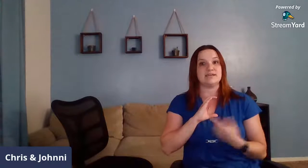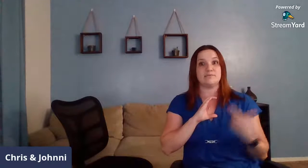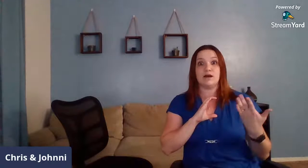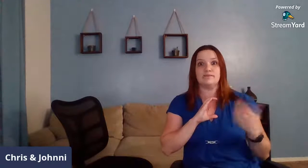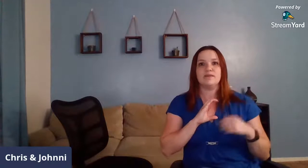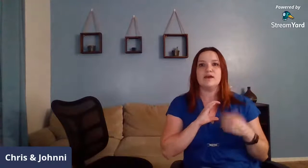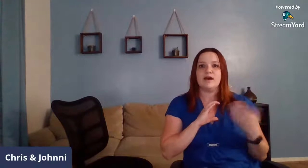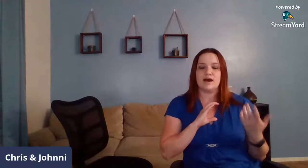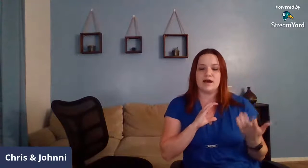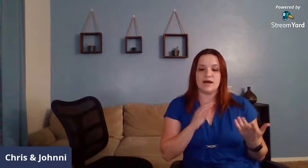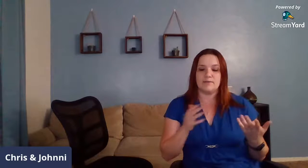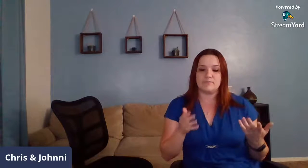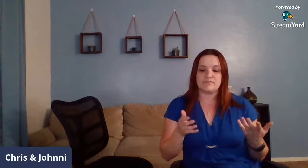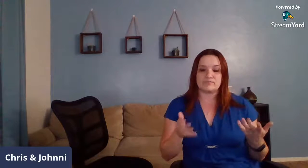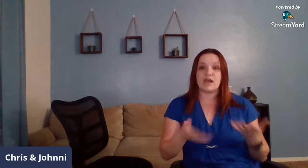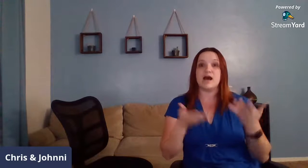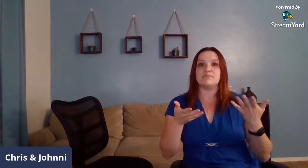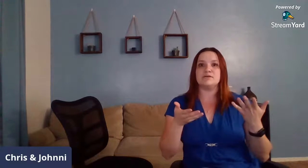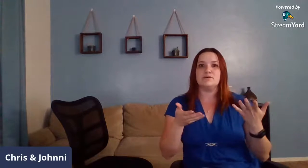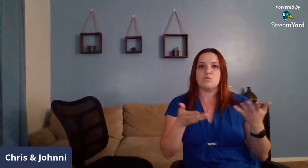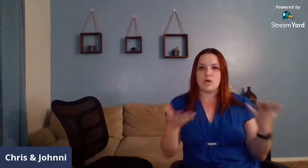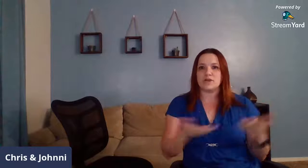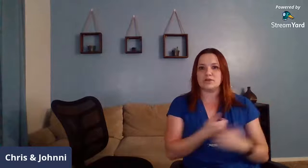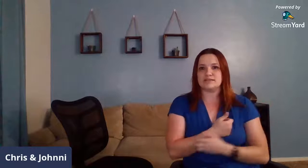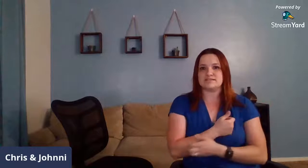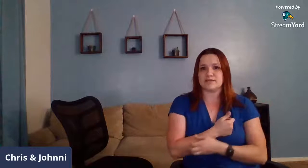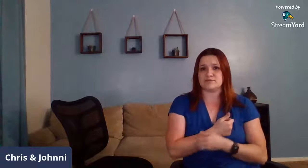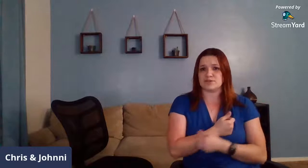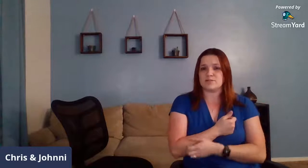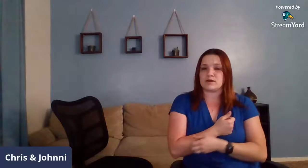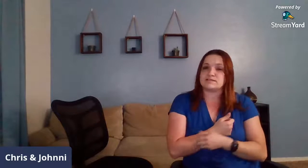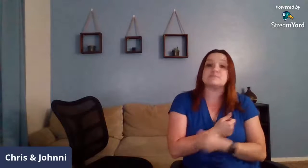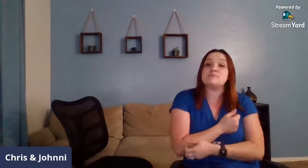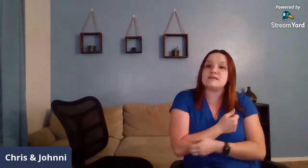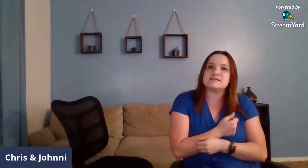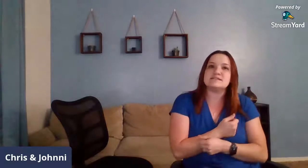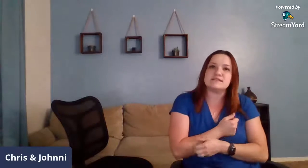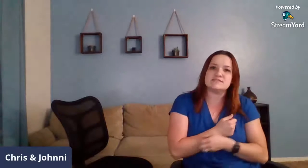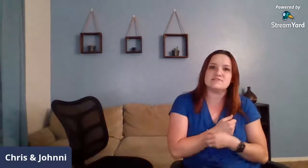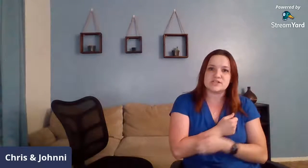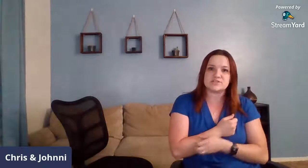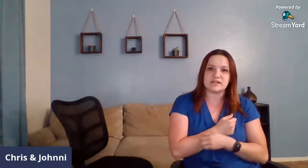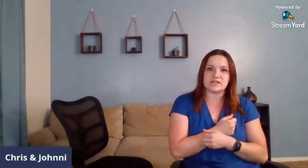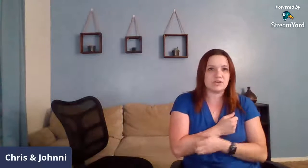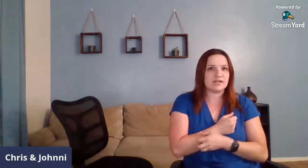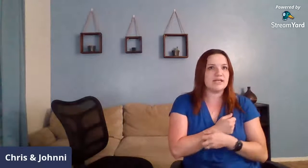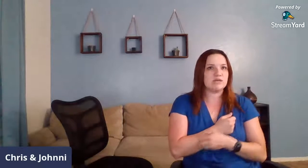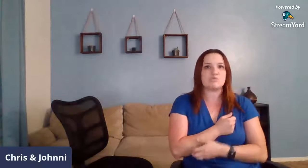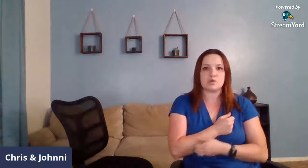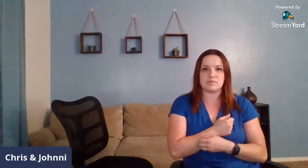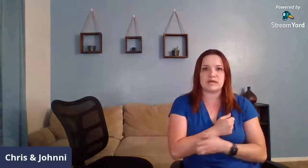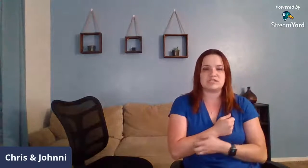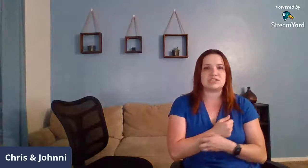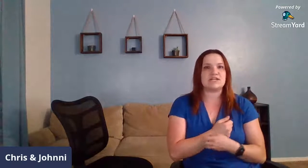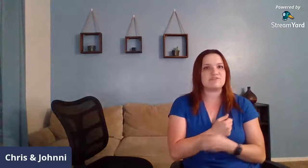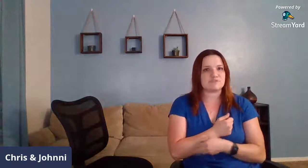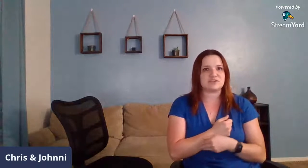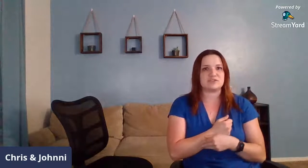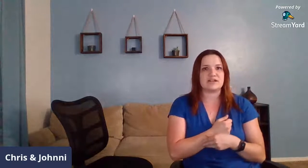self-esteem up while you're in this language learning process, because it is frustrating. You're going to hit roadblocks. You're going to get frustrated.